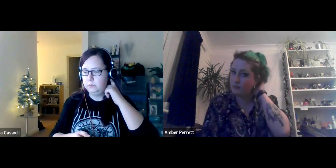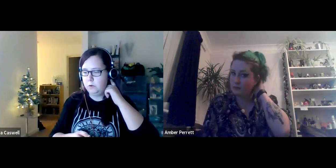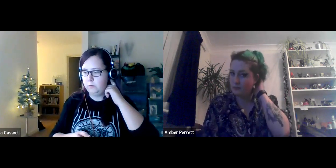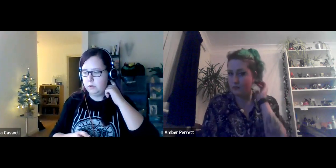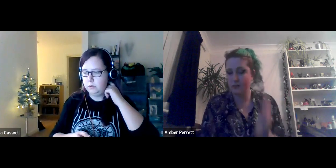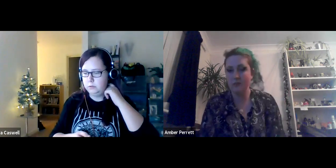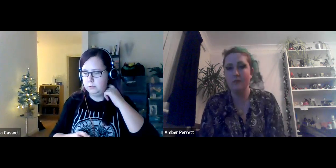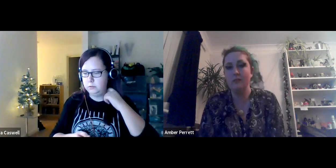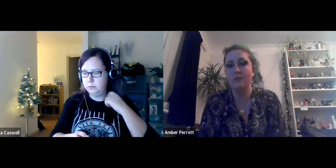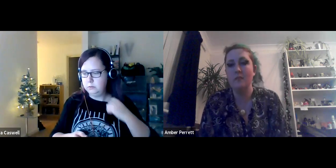Tomorrow,